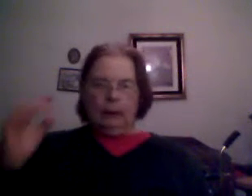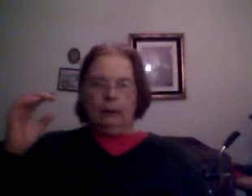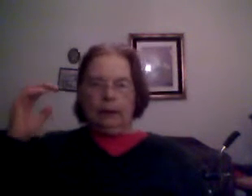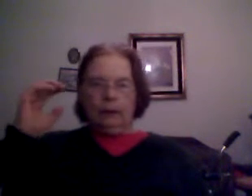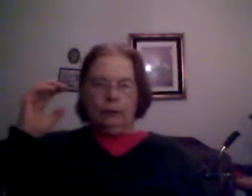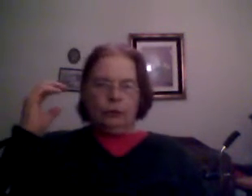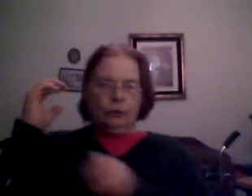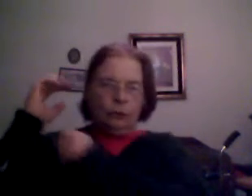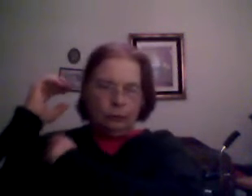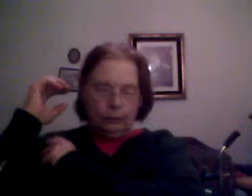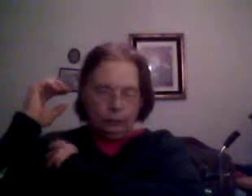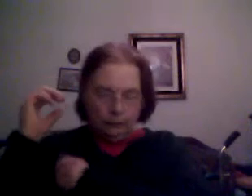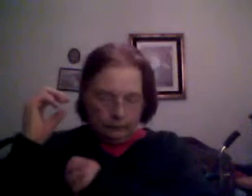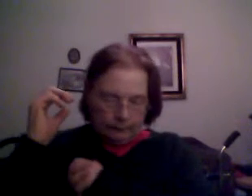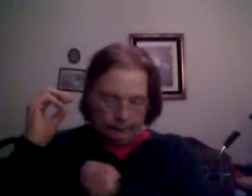Held on your shoulder.